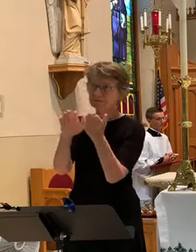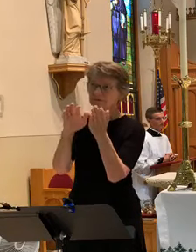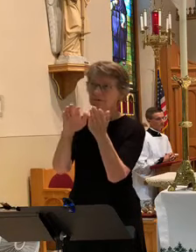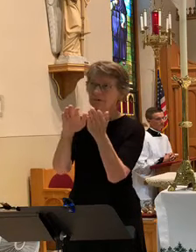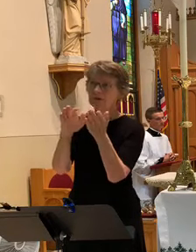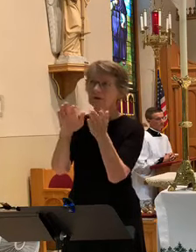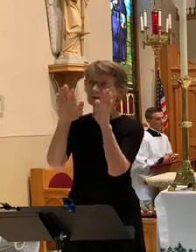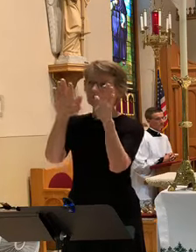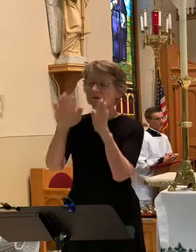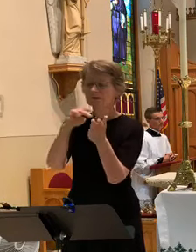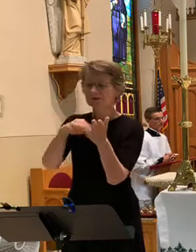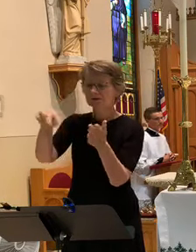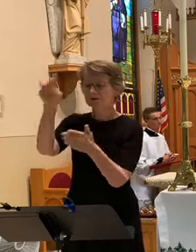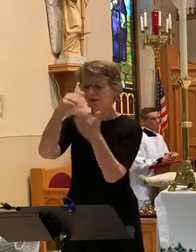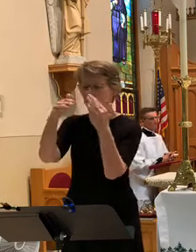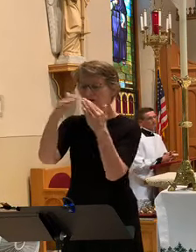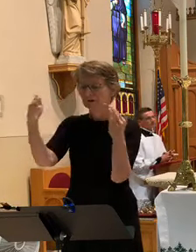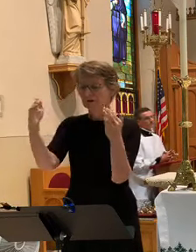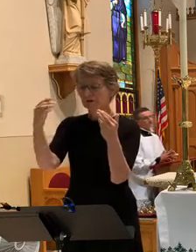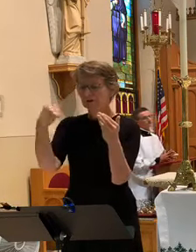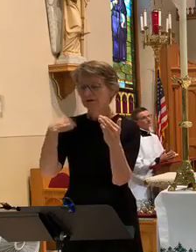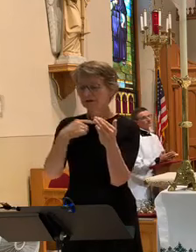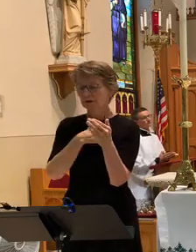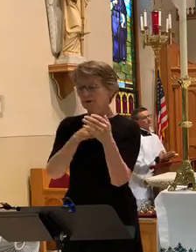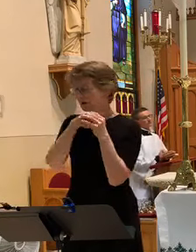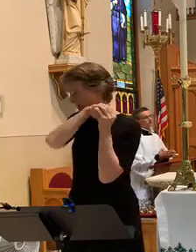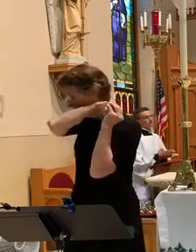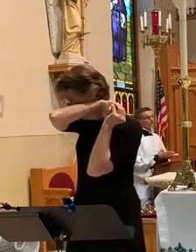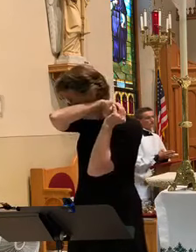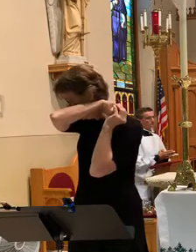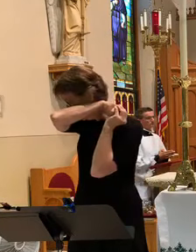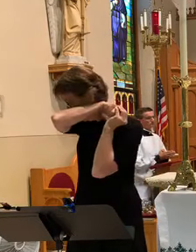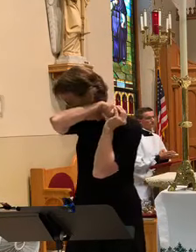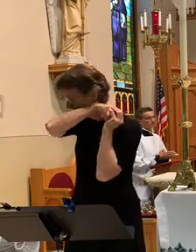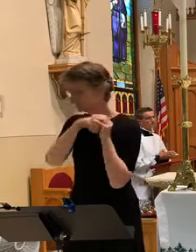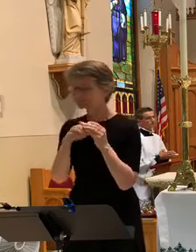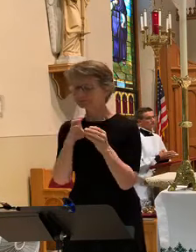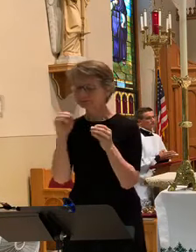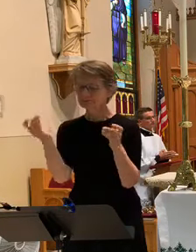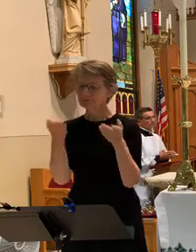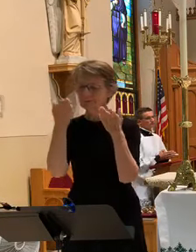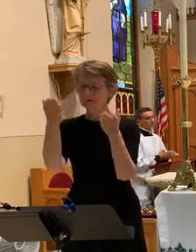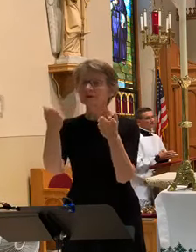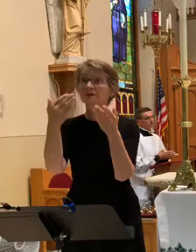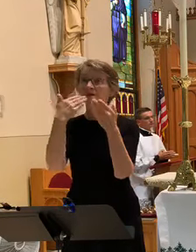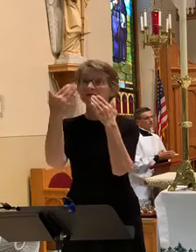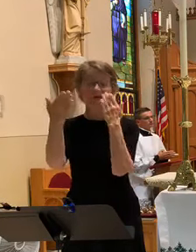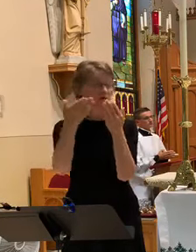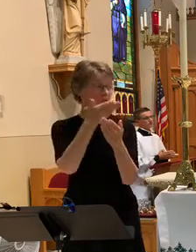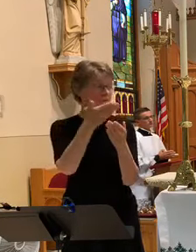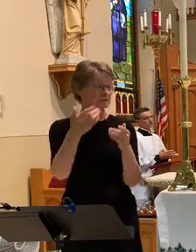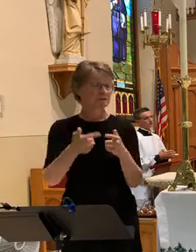heaven, and as we look forward to his second coming, we offer you in thanksgiving this holy and living